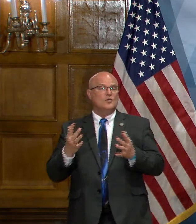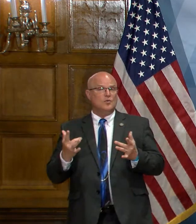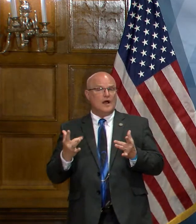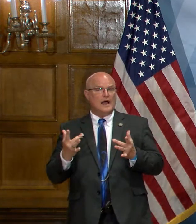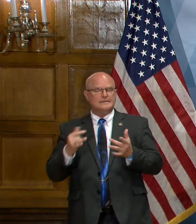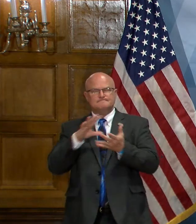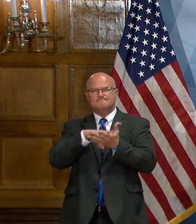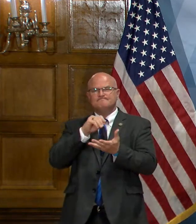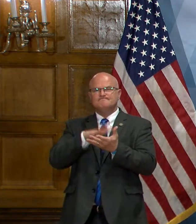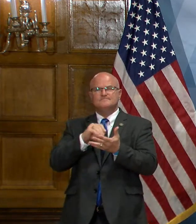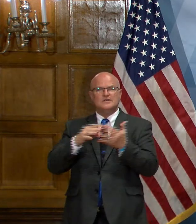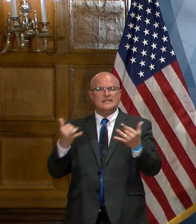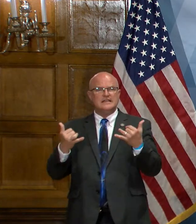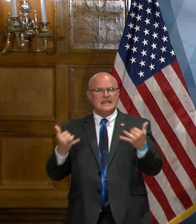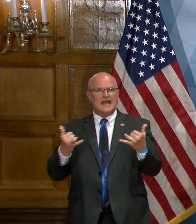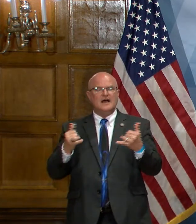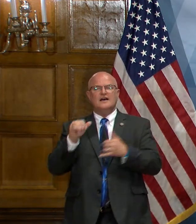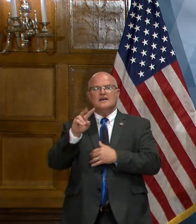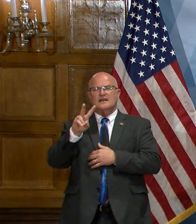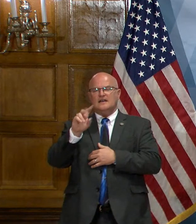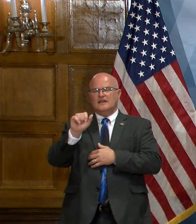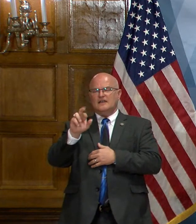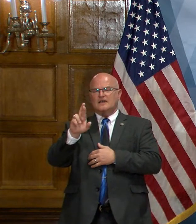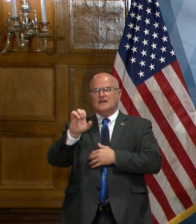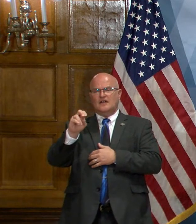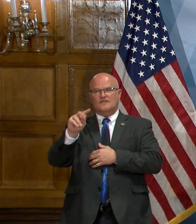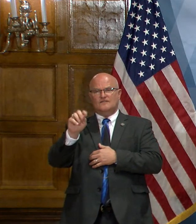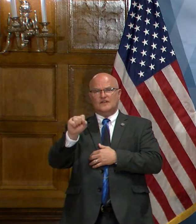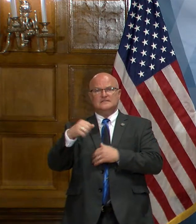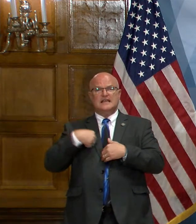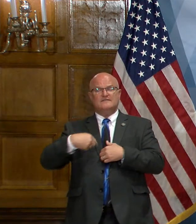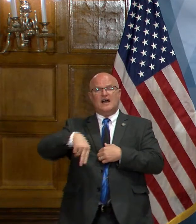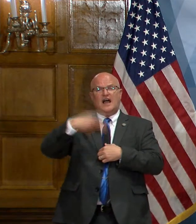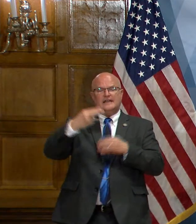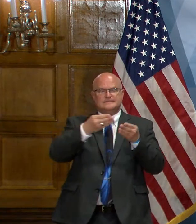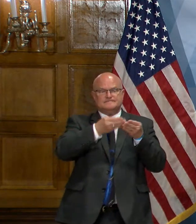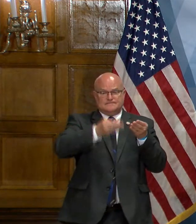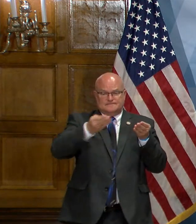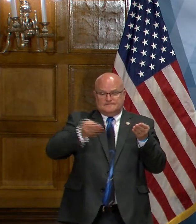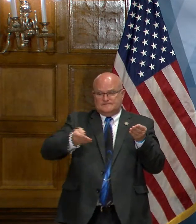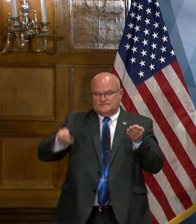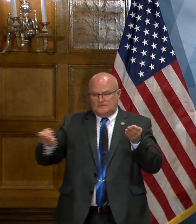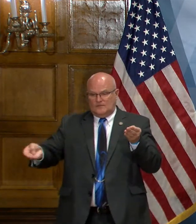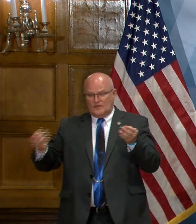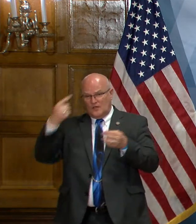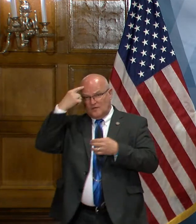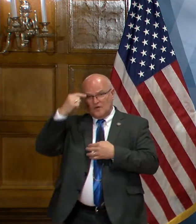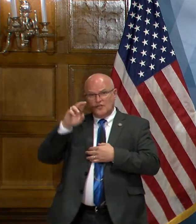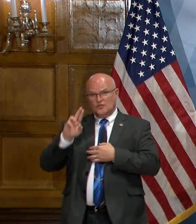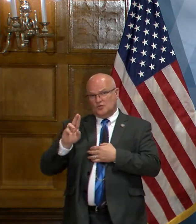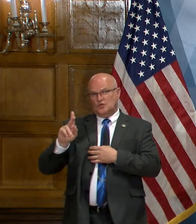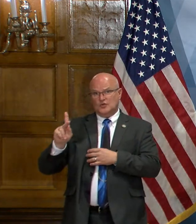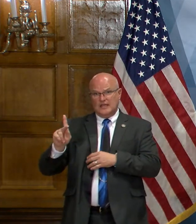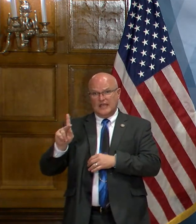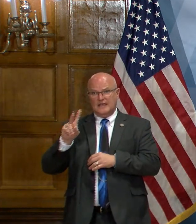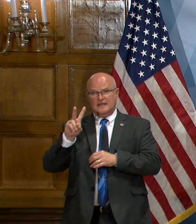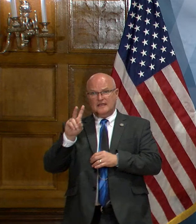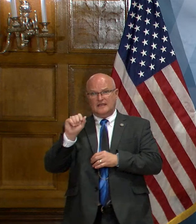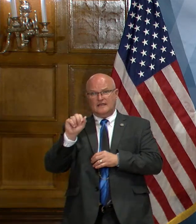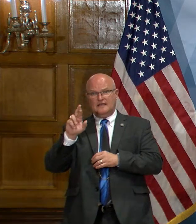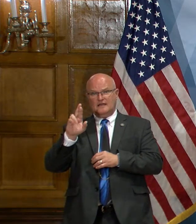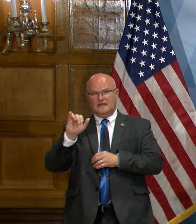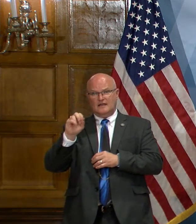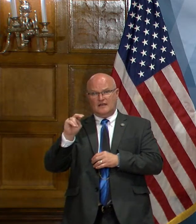what we're learning, as you know, is that the variants do have a higher transmissibility rate, and at least for the UK variant, there